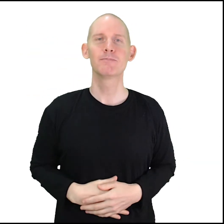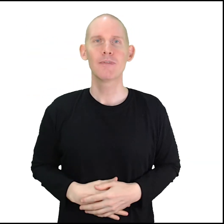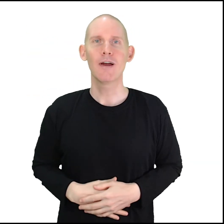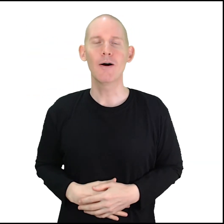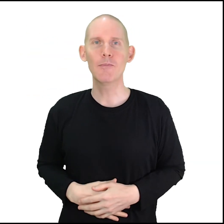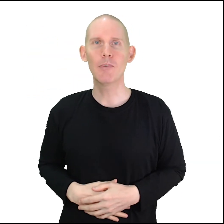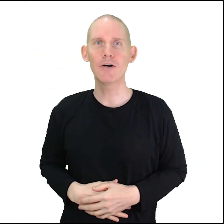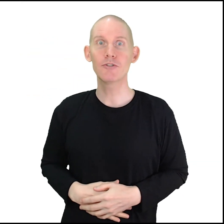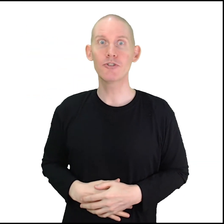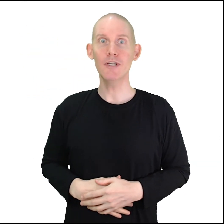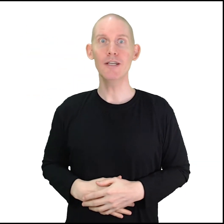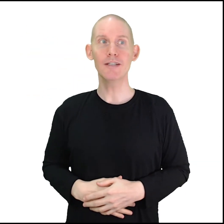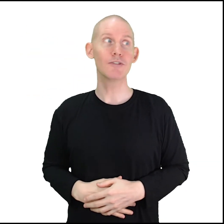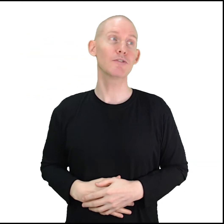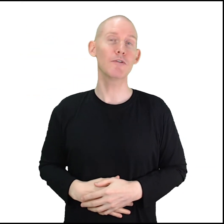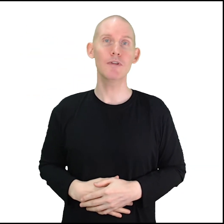How about she? And she's over there.